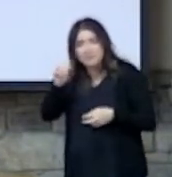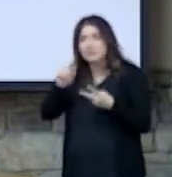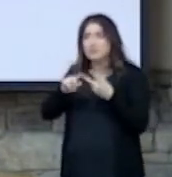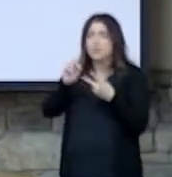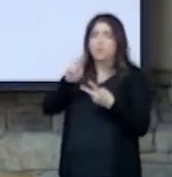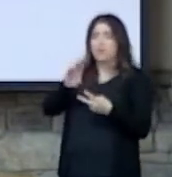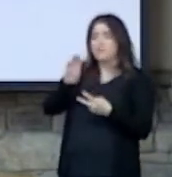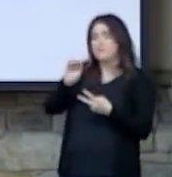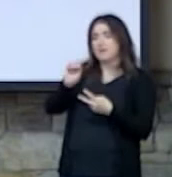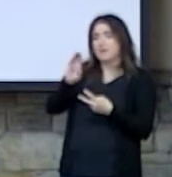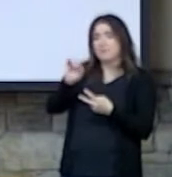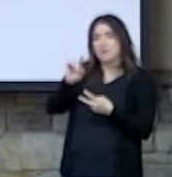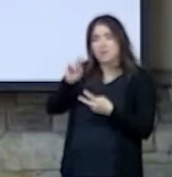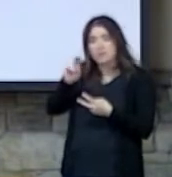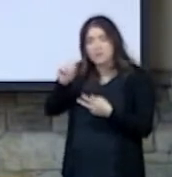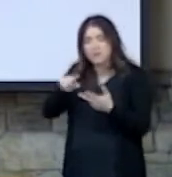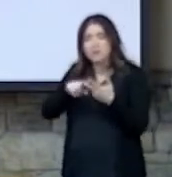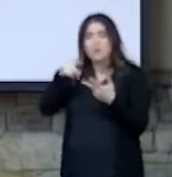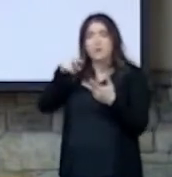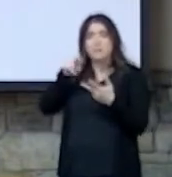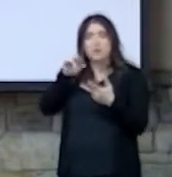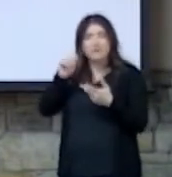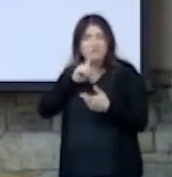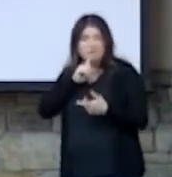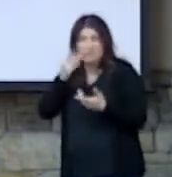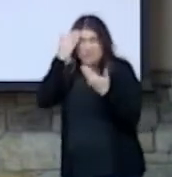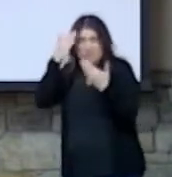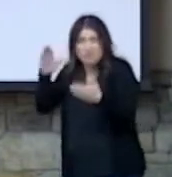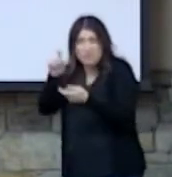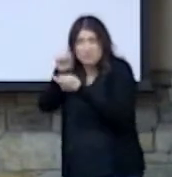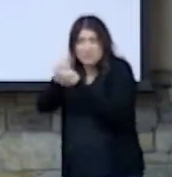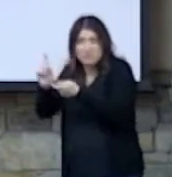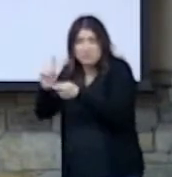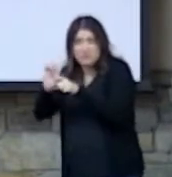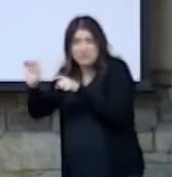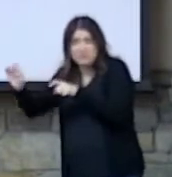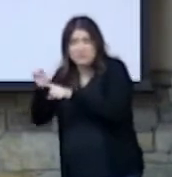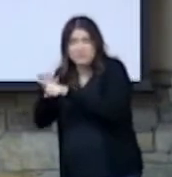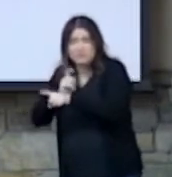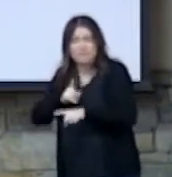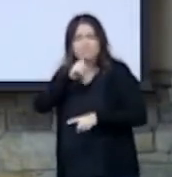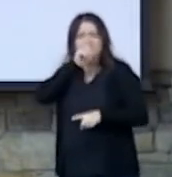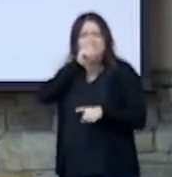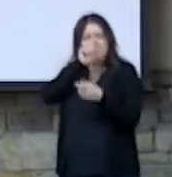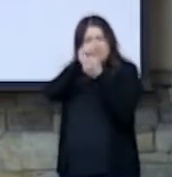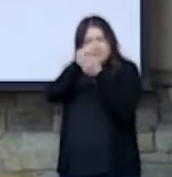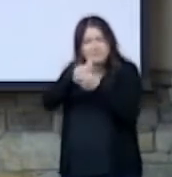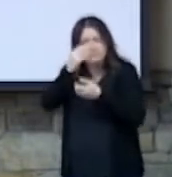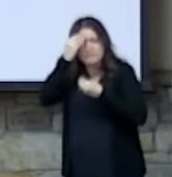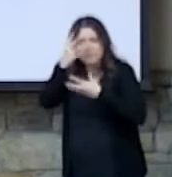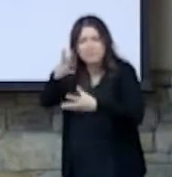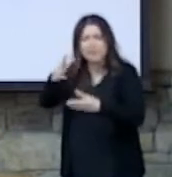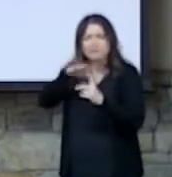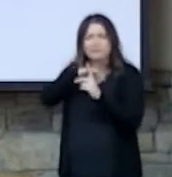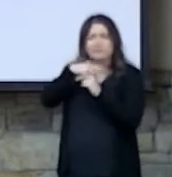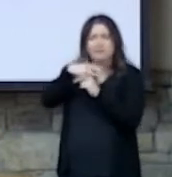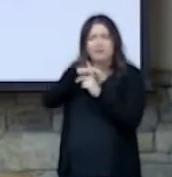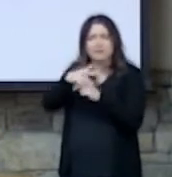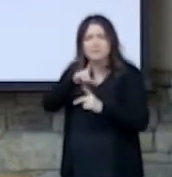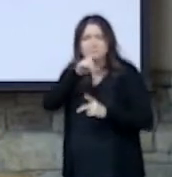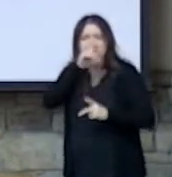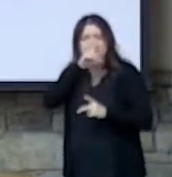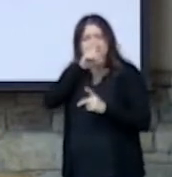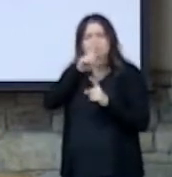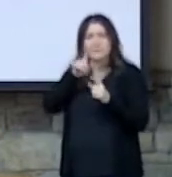maybe Persia. And the truth is, we just don't know. We're not given specific information here in the context that tells us